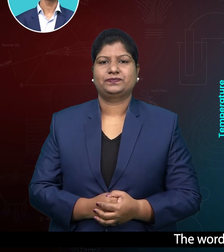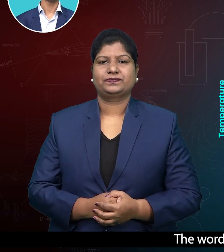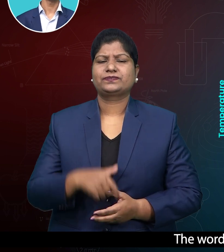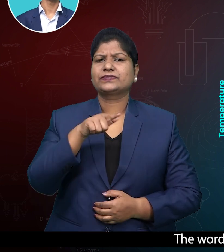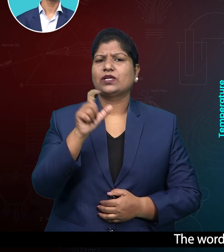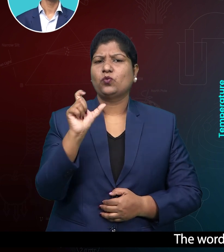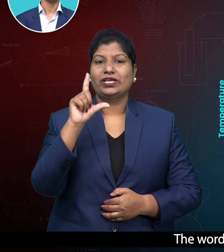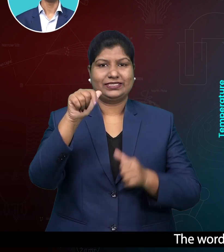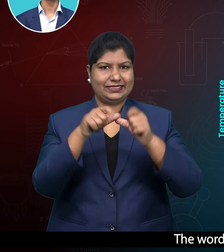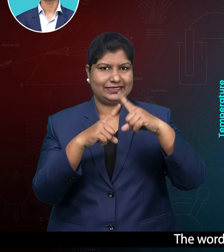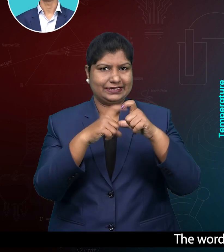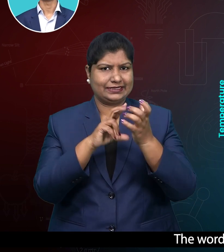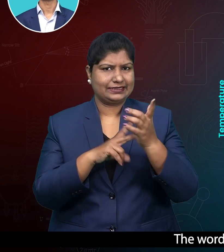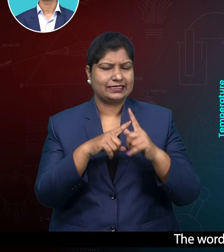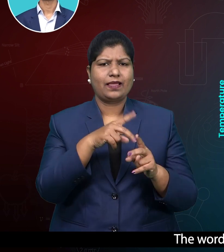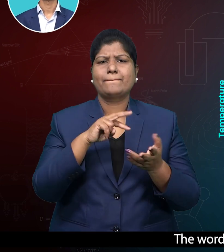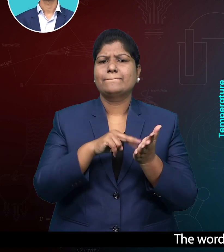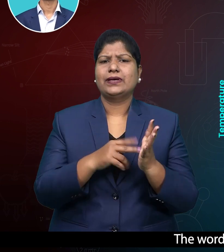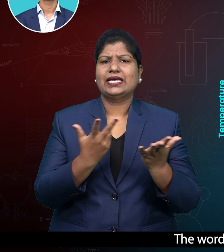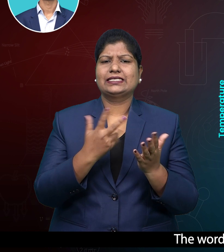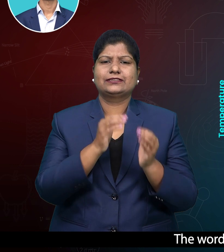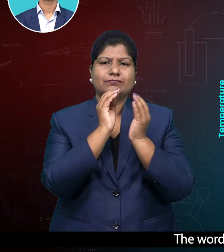The word latent means hidden.